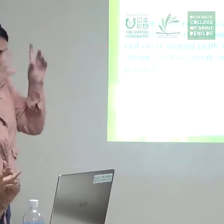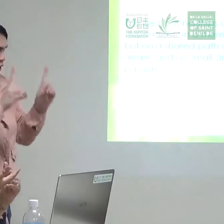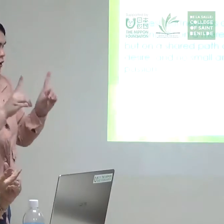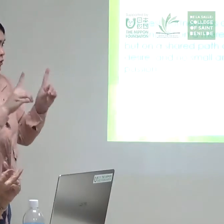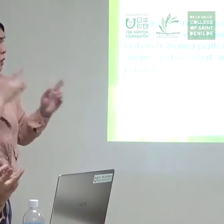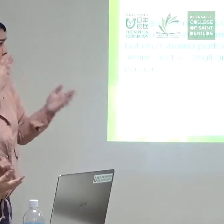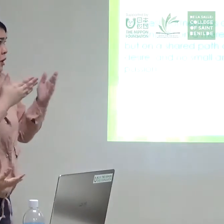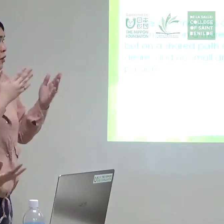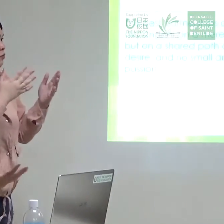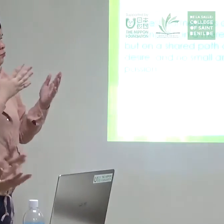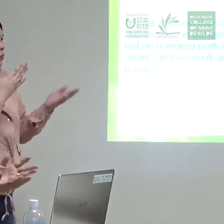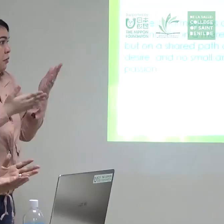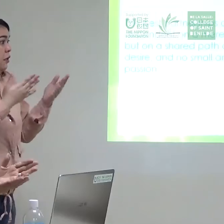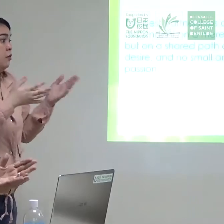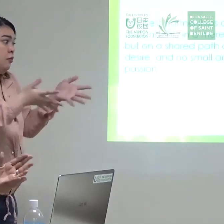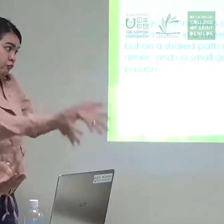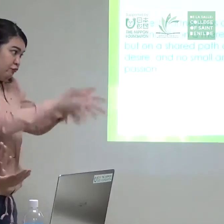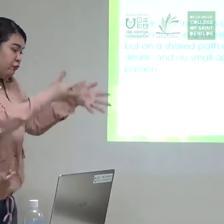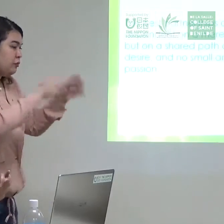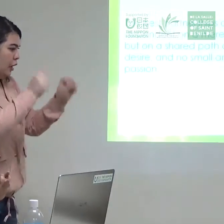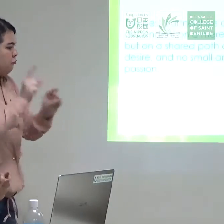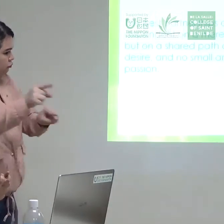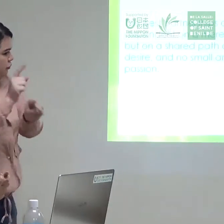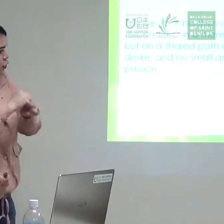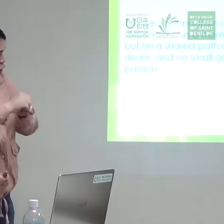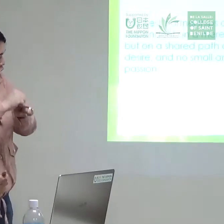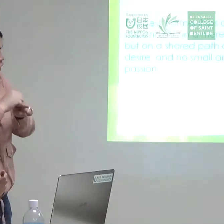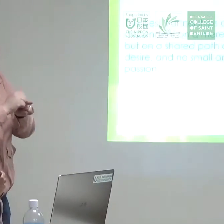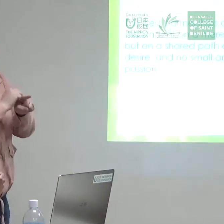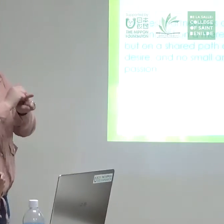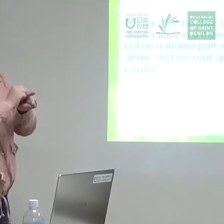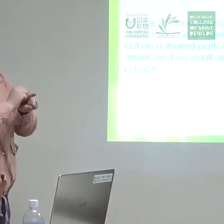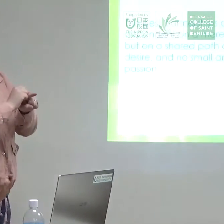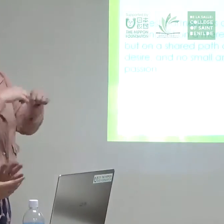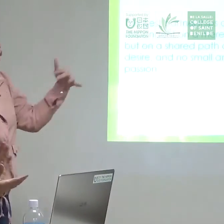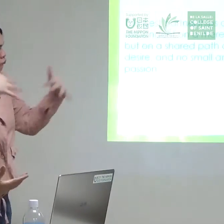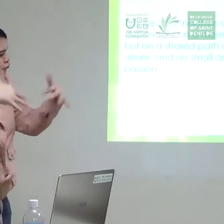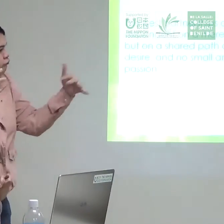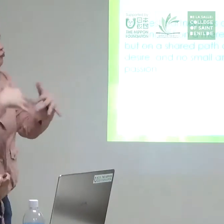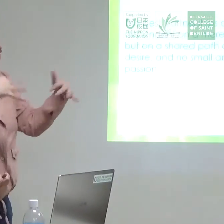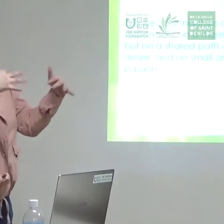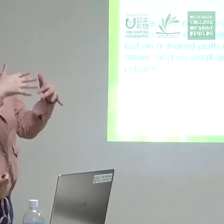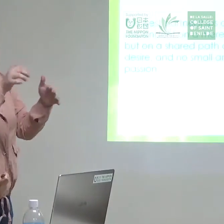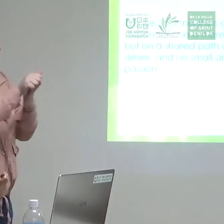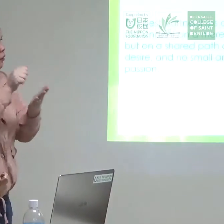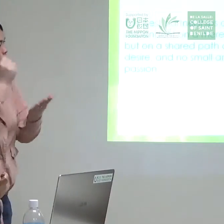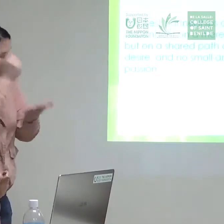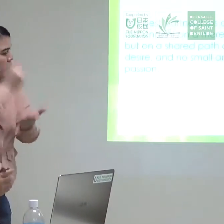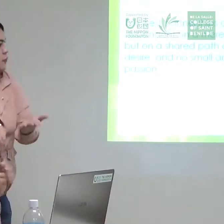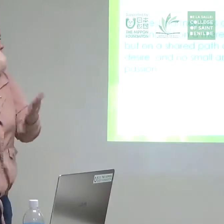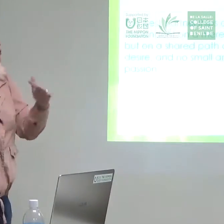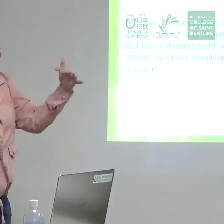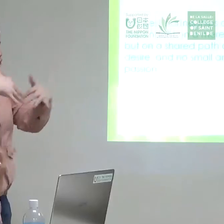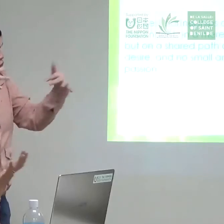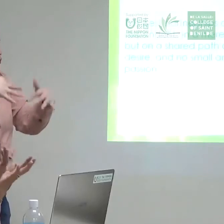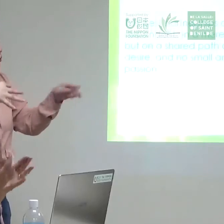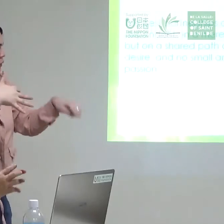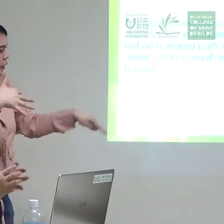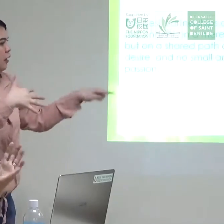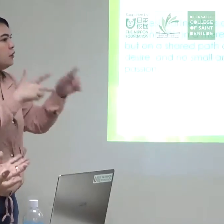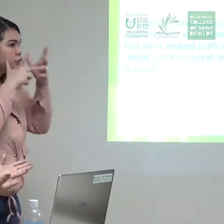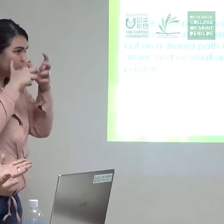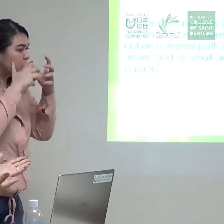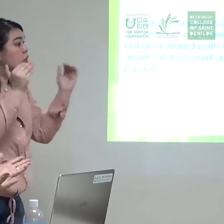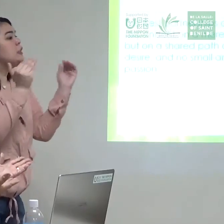take masters or attend trainings and conferences, accredited trainings and conferences, that they will also acquire